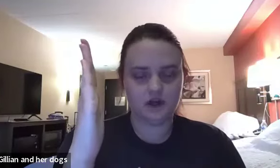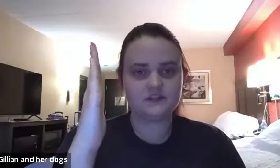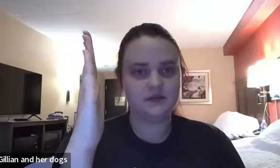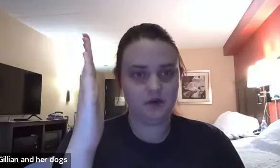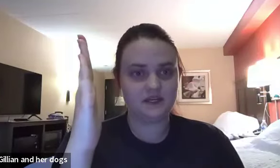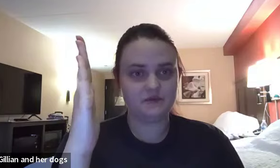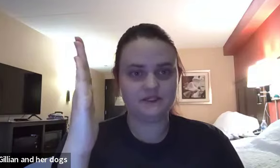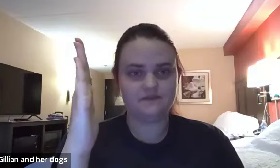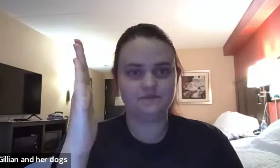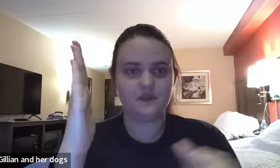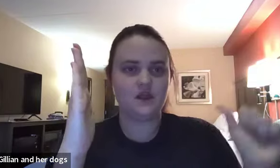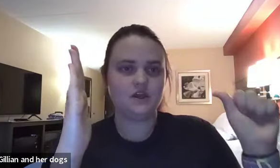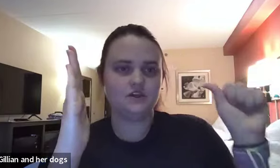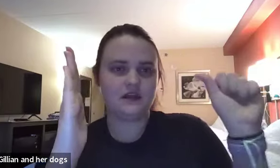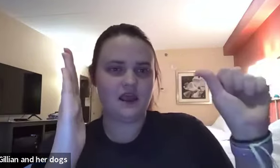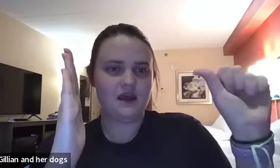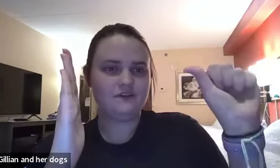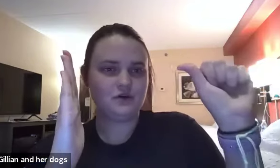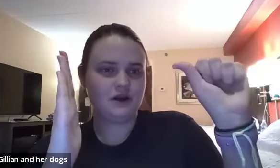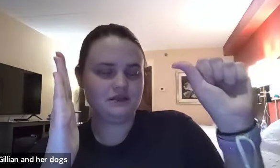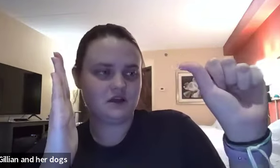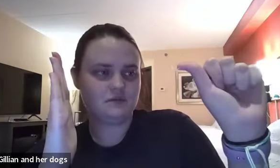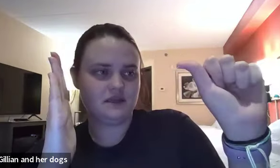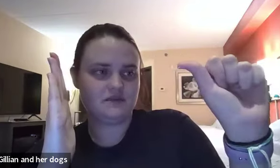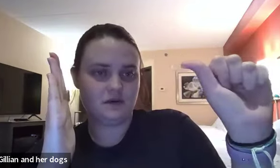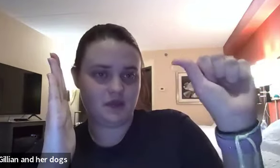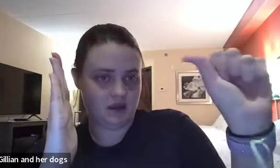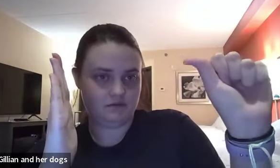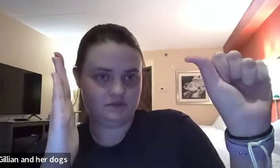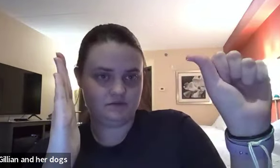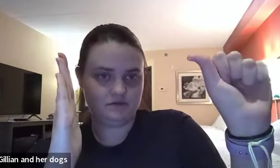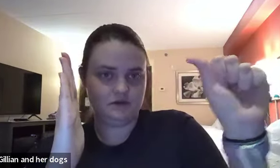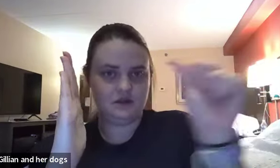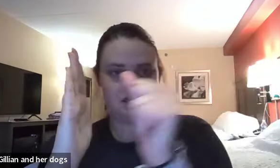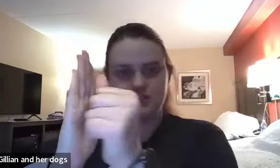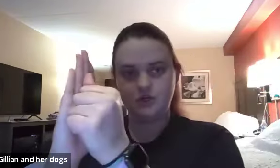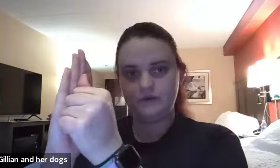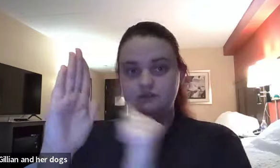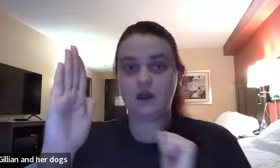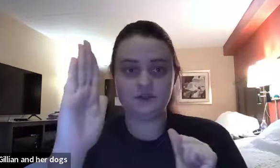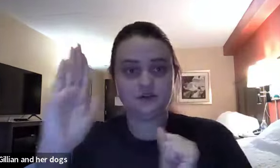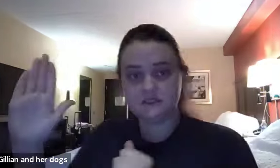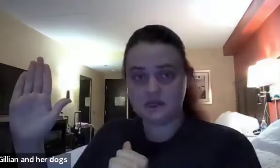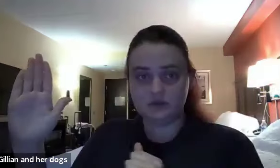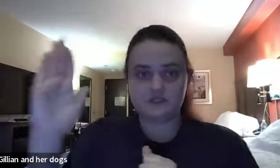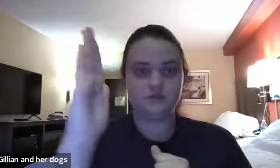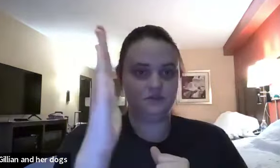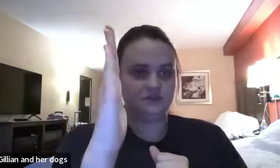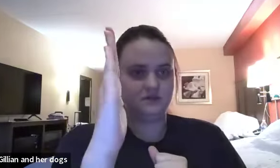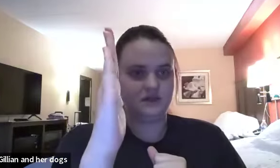non-dominant palm sideways. You're going to have your dominant thumb out. and you're going to, I'm going to turn it sideways, but you typically have it